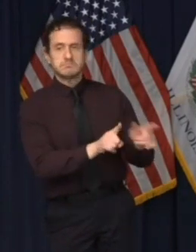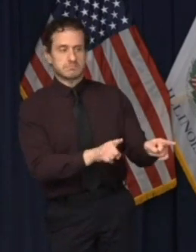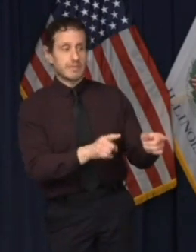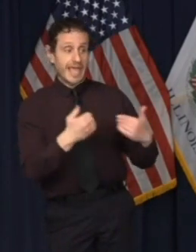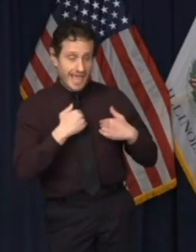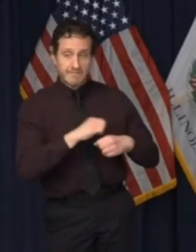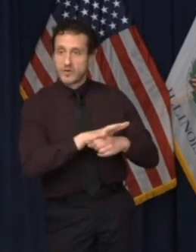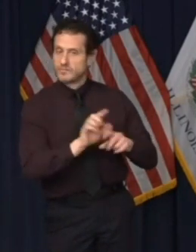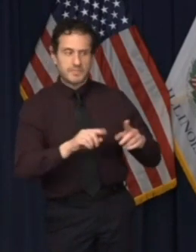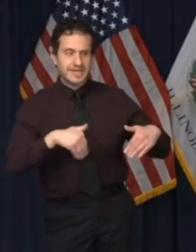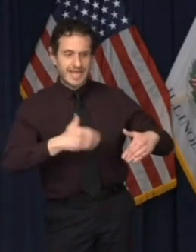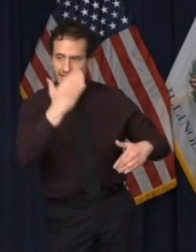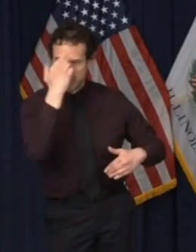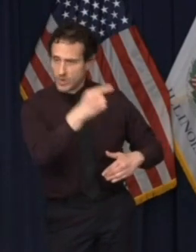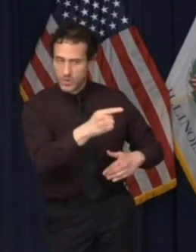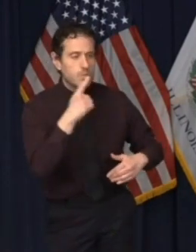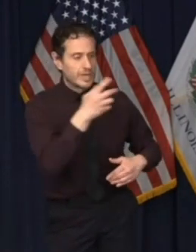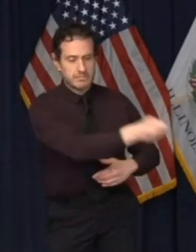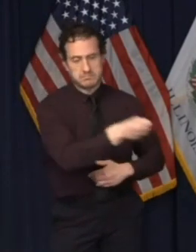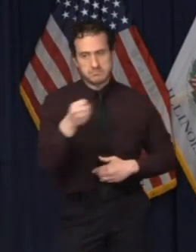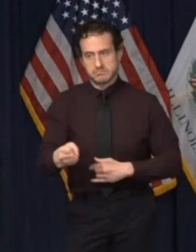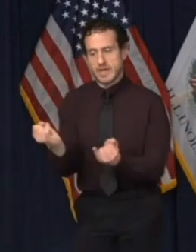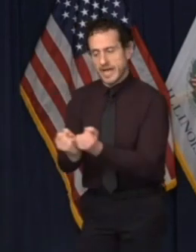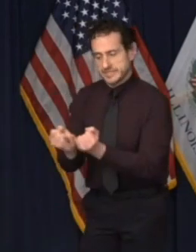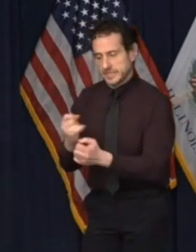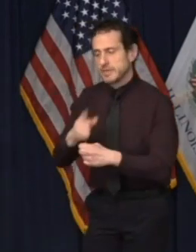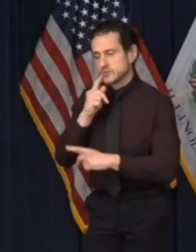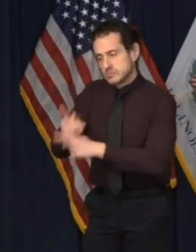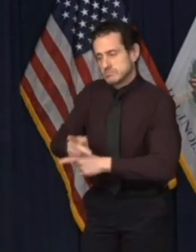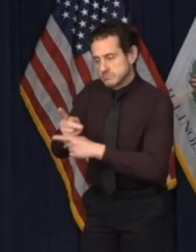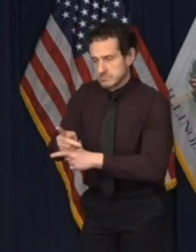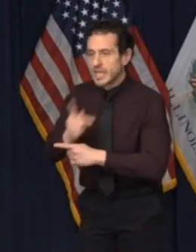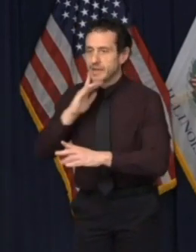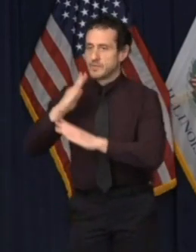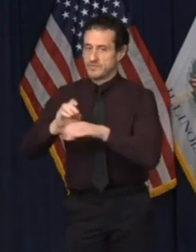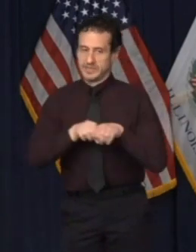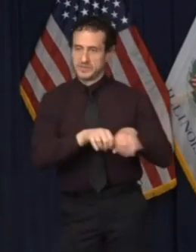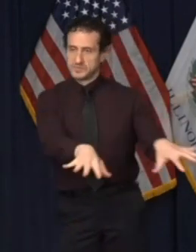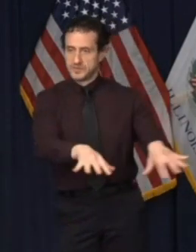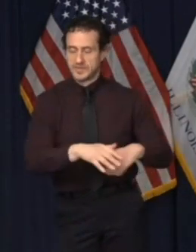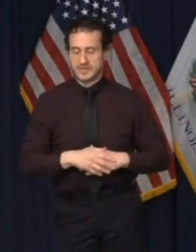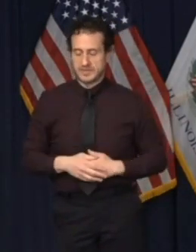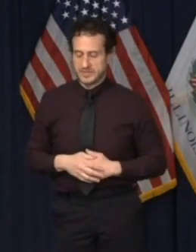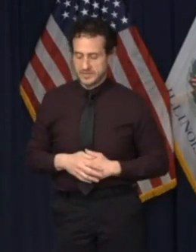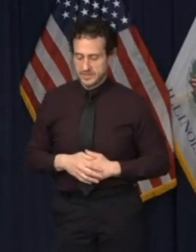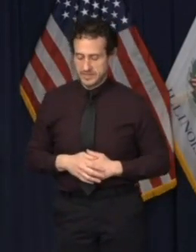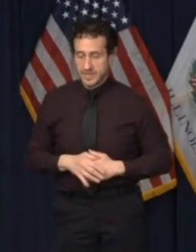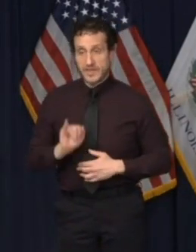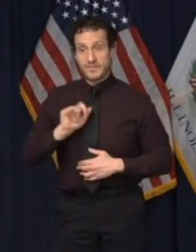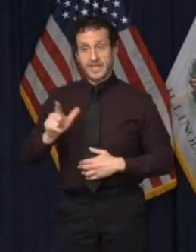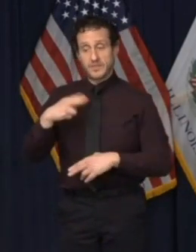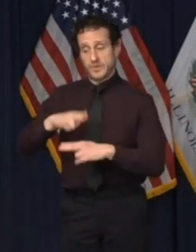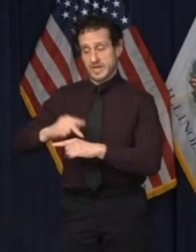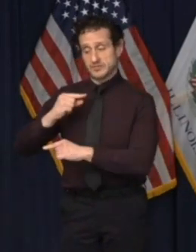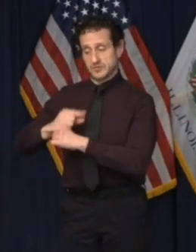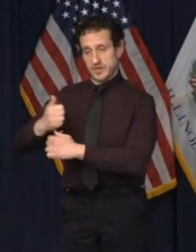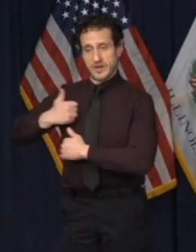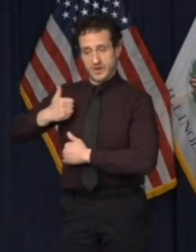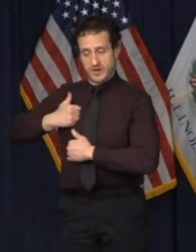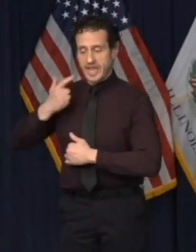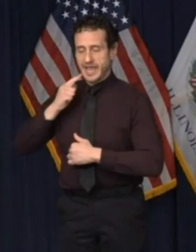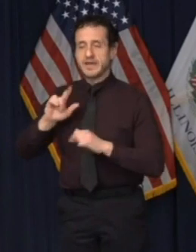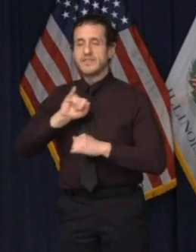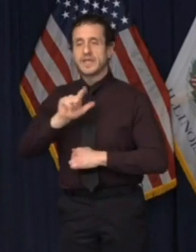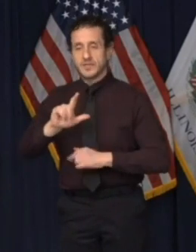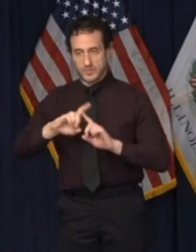transmission. With support from the Illinois National Guard and the Illinois Department of Transportation, our teams delivered tests